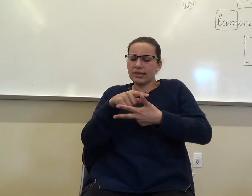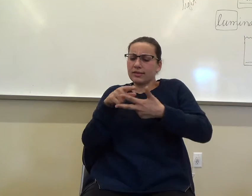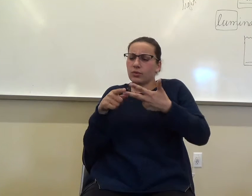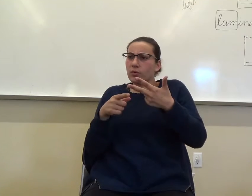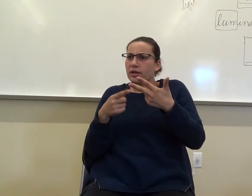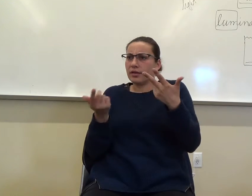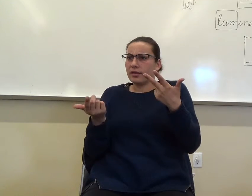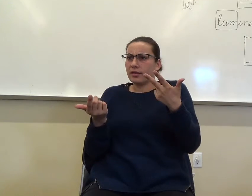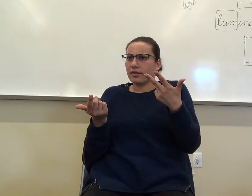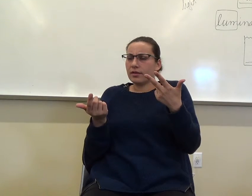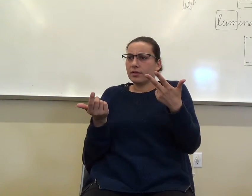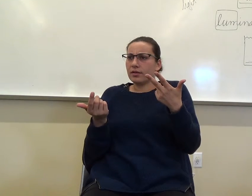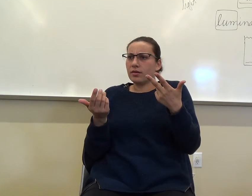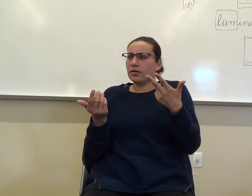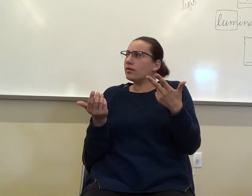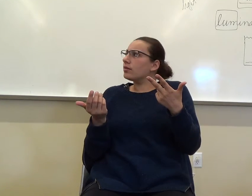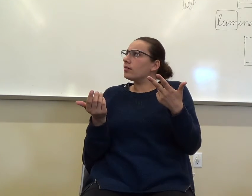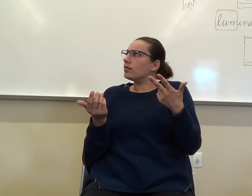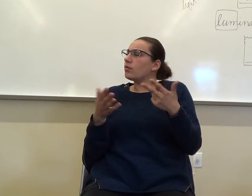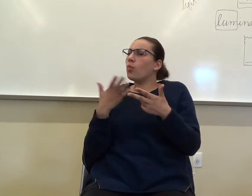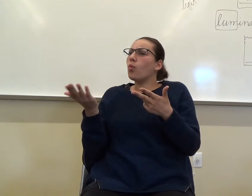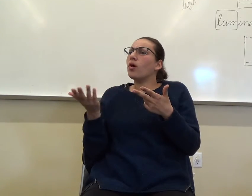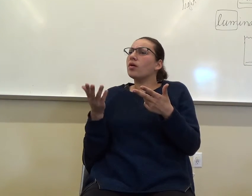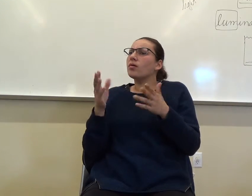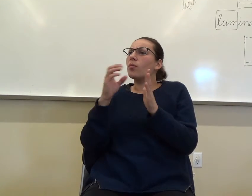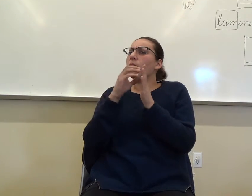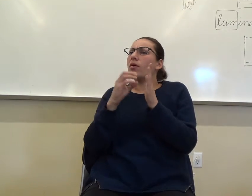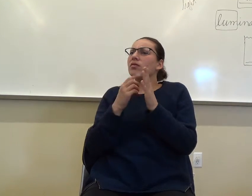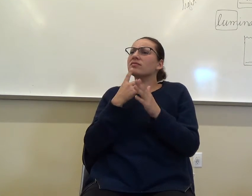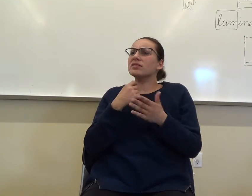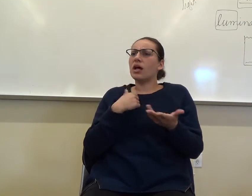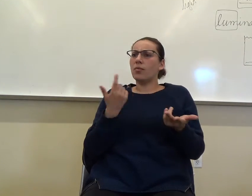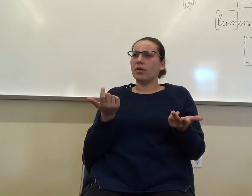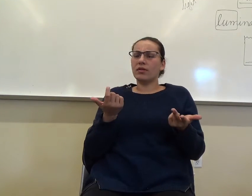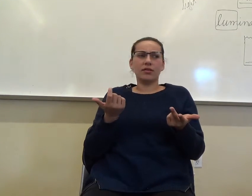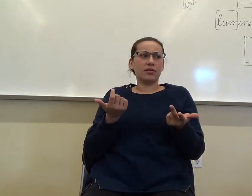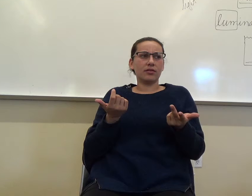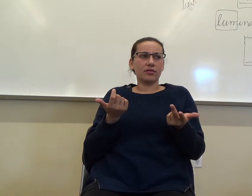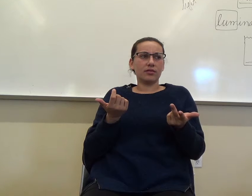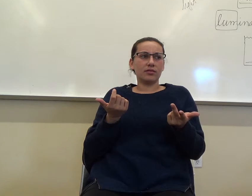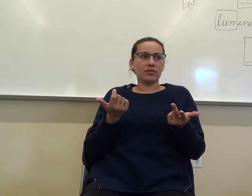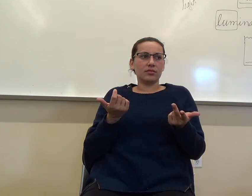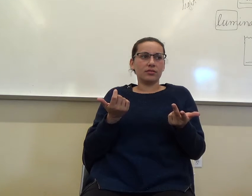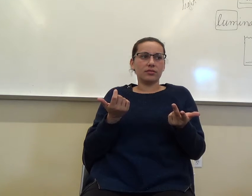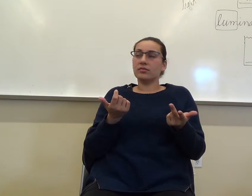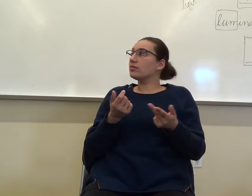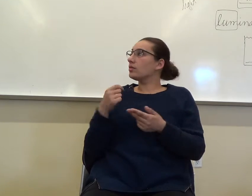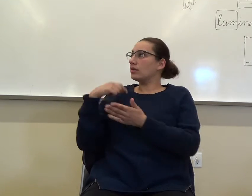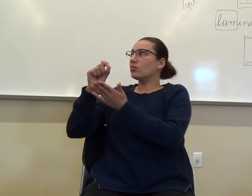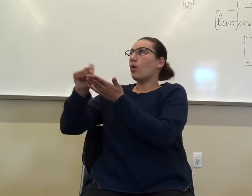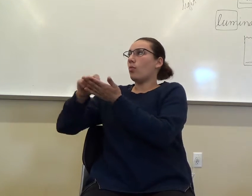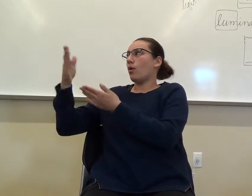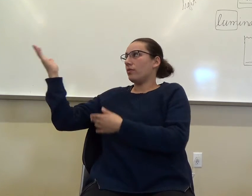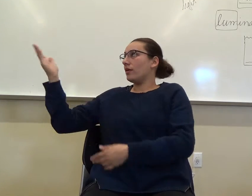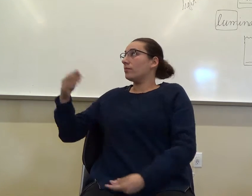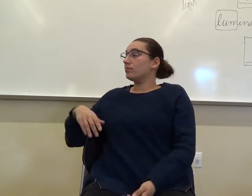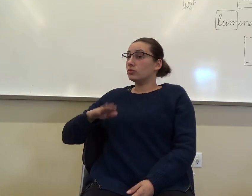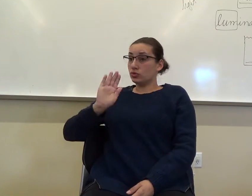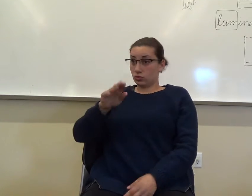things? Okay, and that's what I wrote over here. If this is what you put for your topic, which was